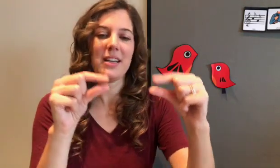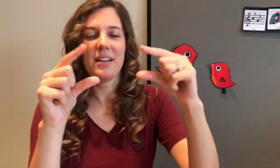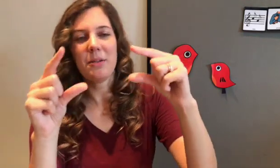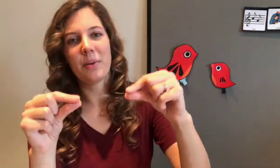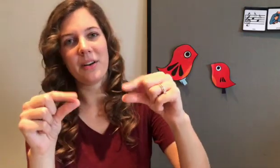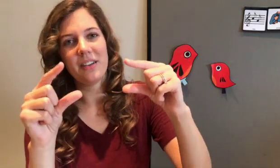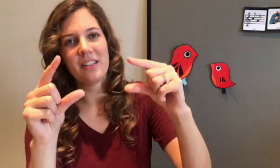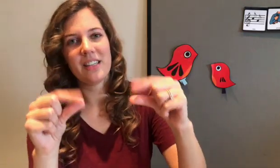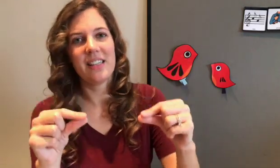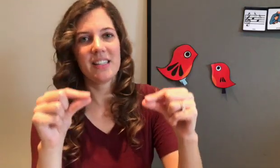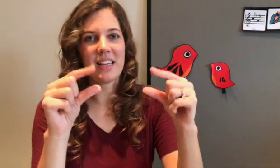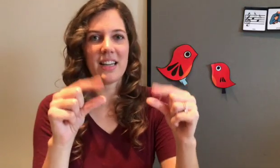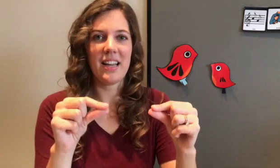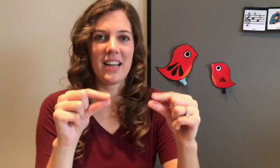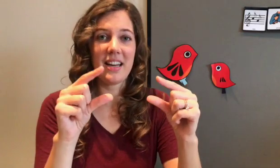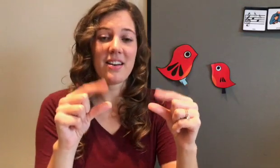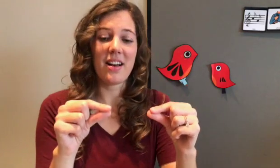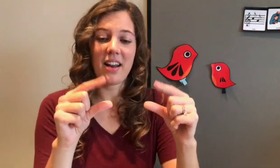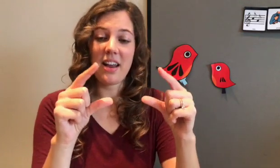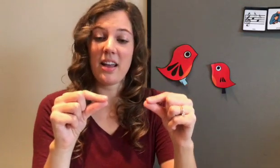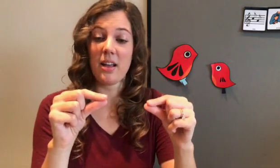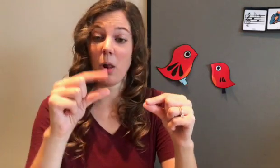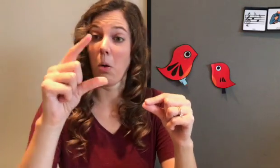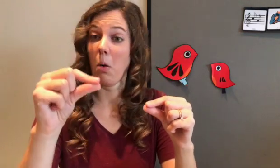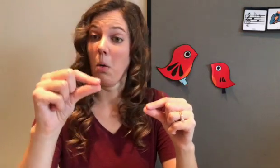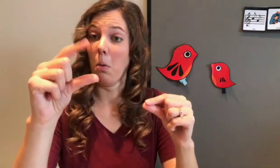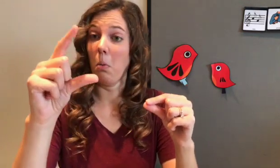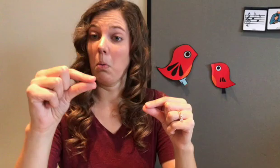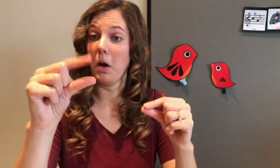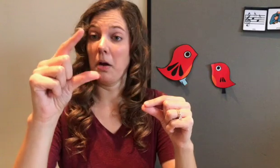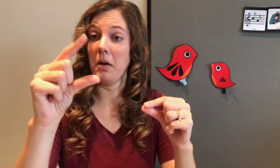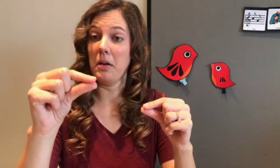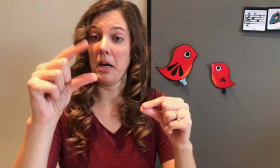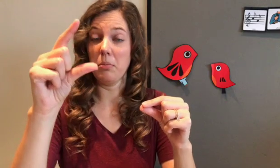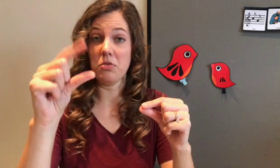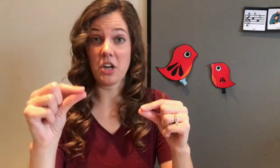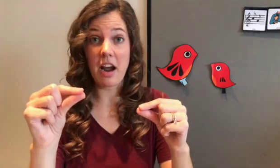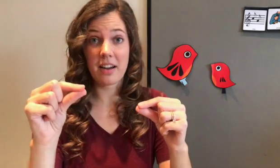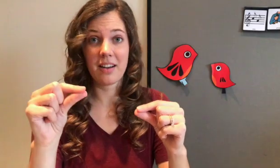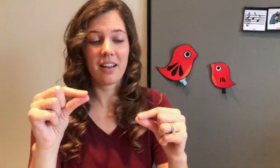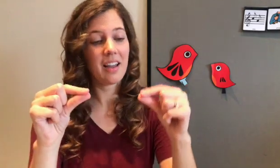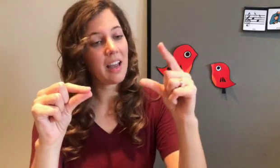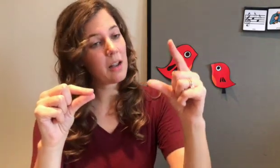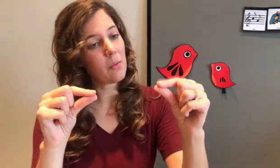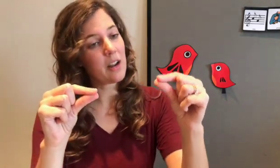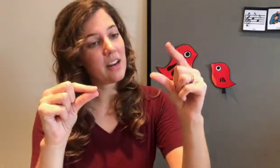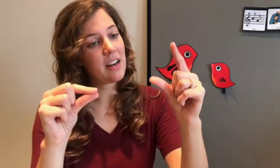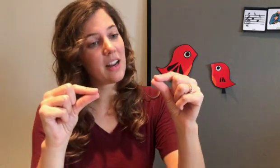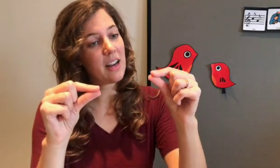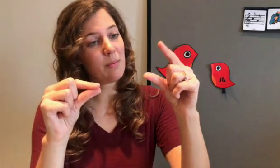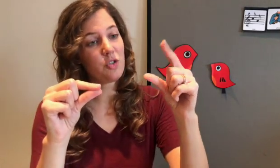little birds sitting on a hill. One named Jack and one named